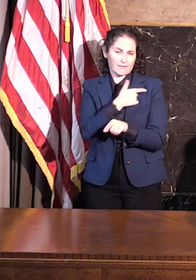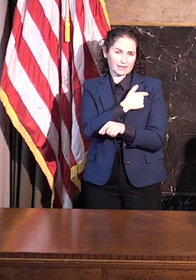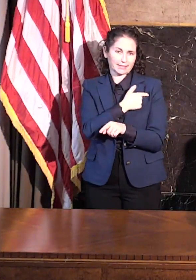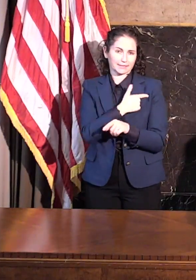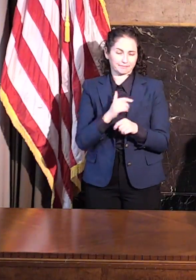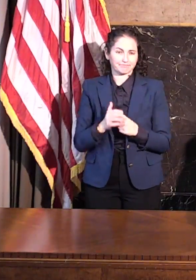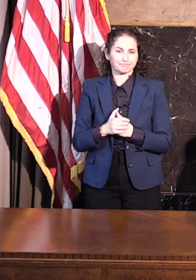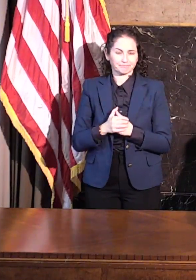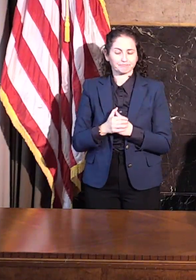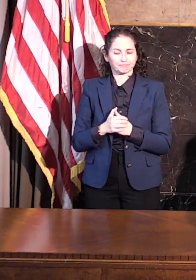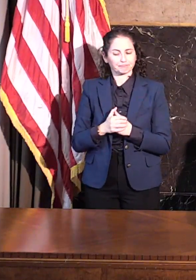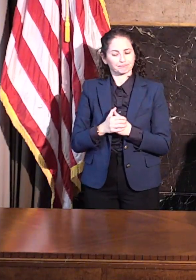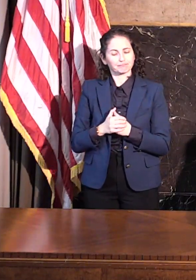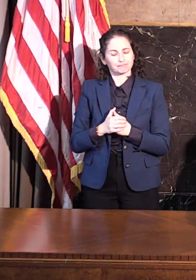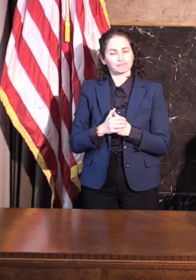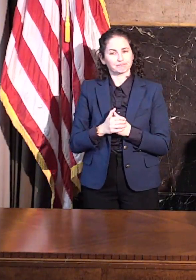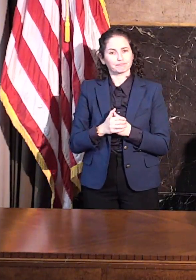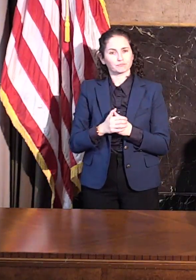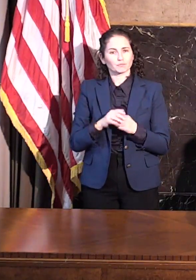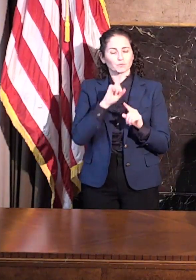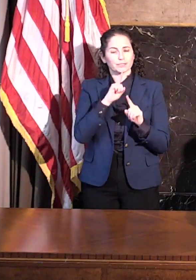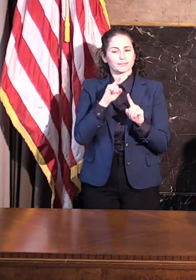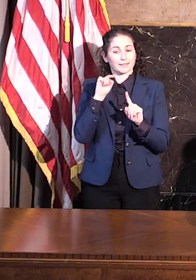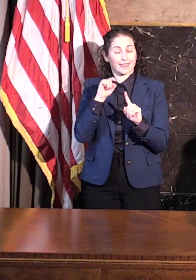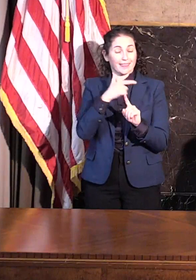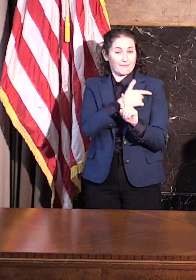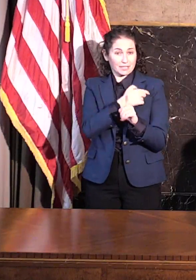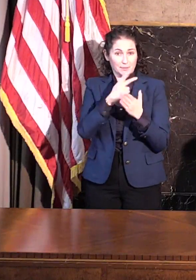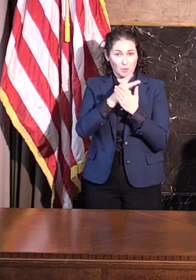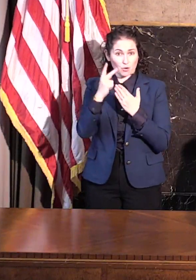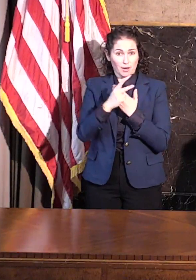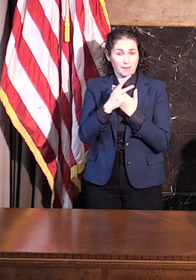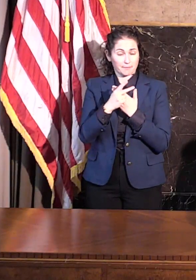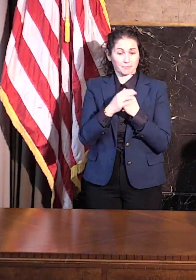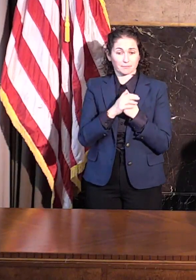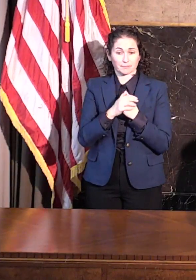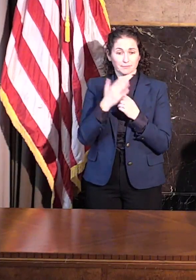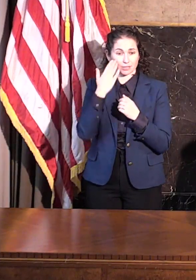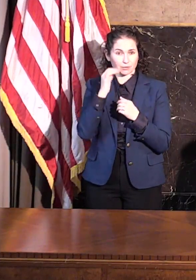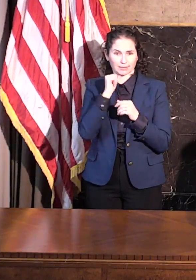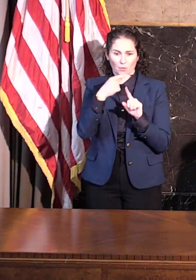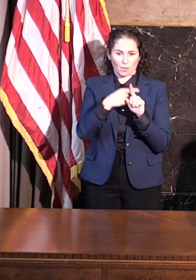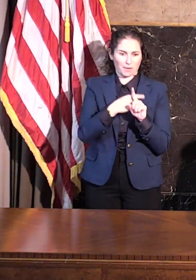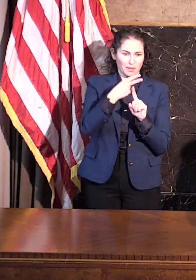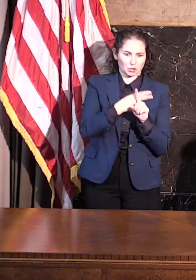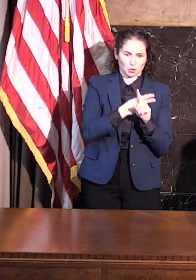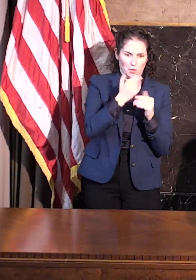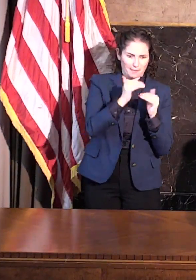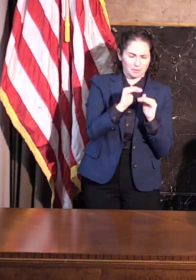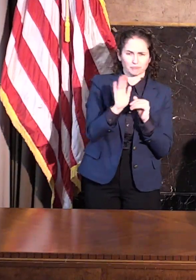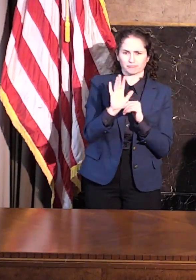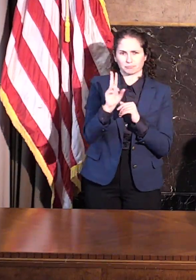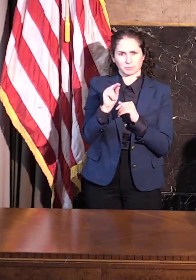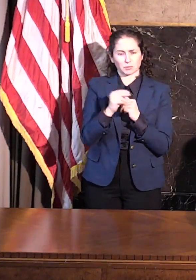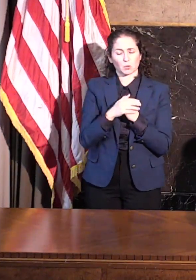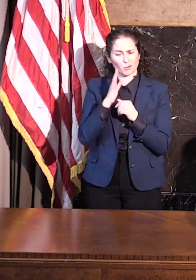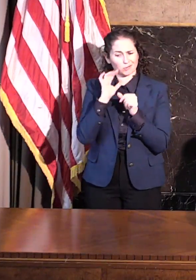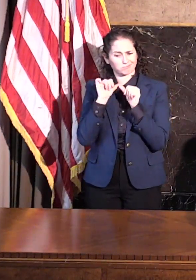a fact-based approach, satisfy those concerns. Because we want to be honest with people.